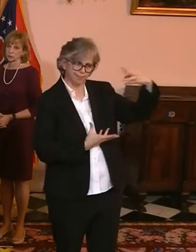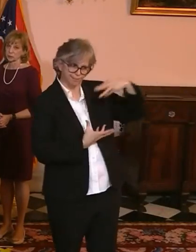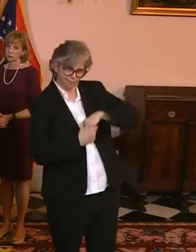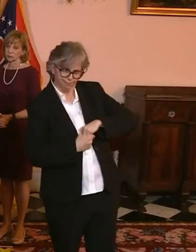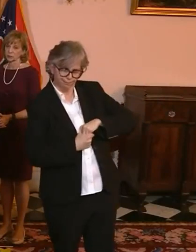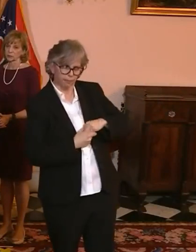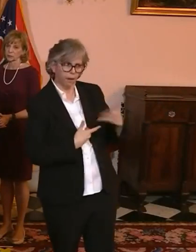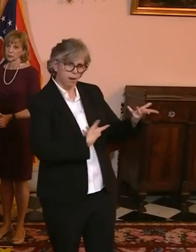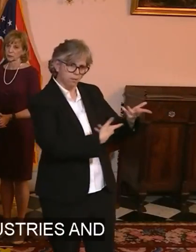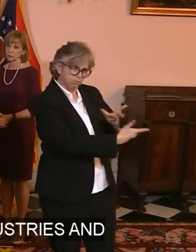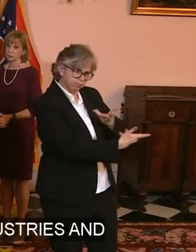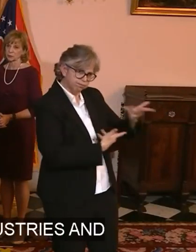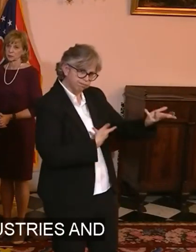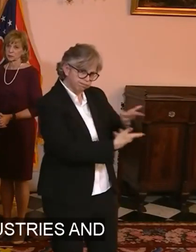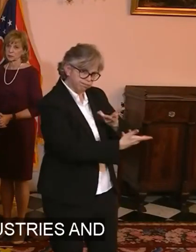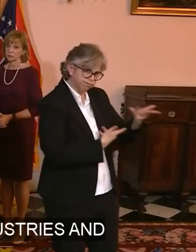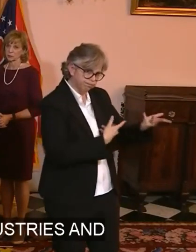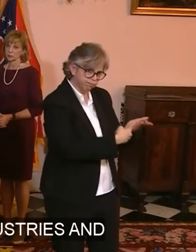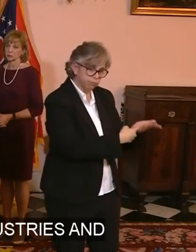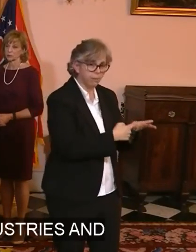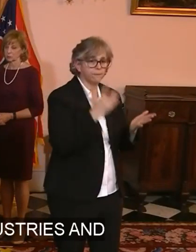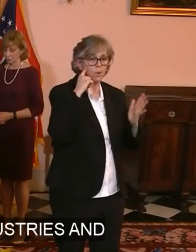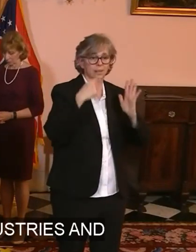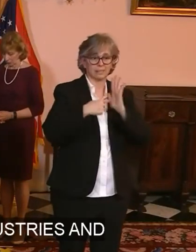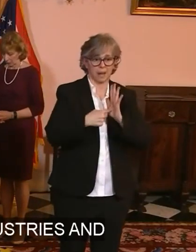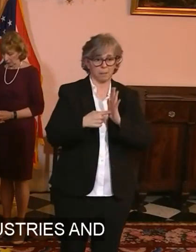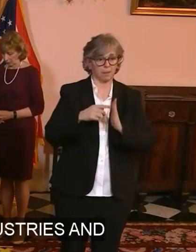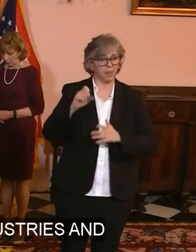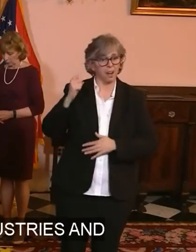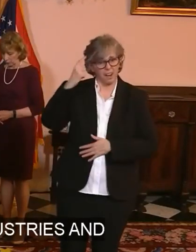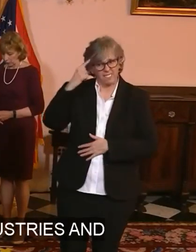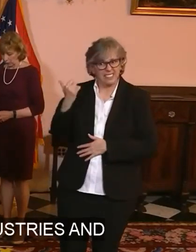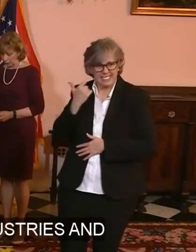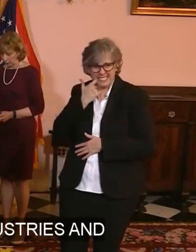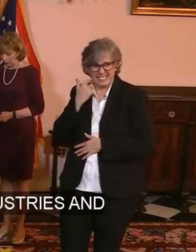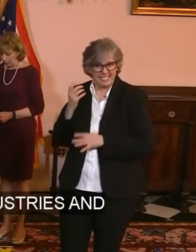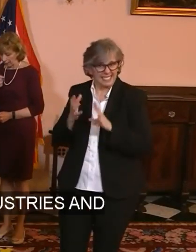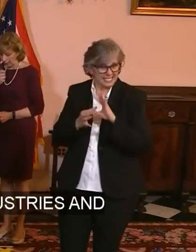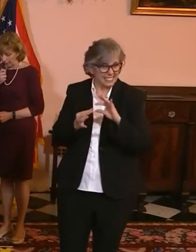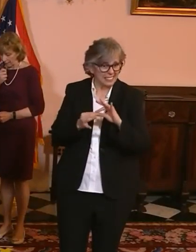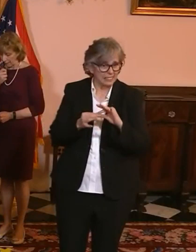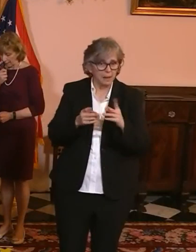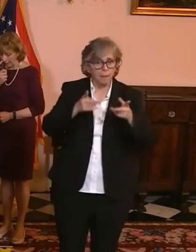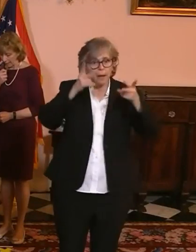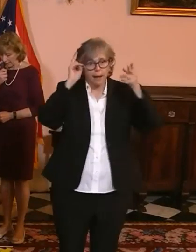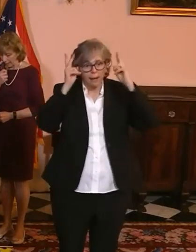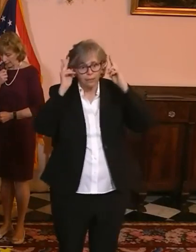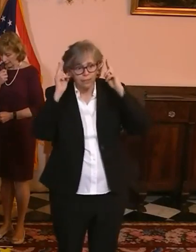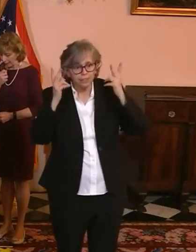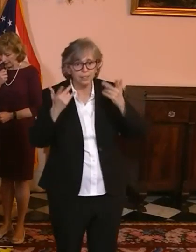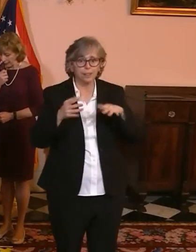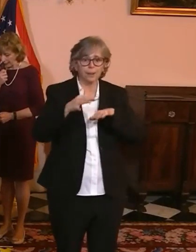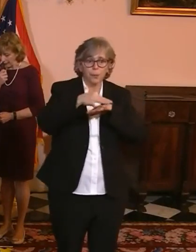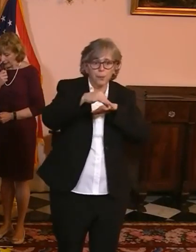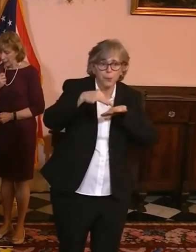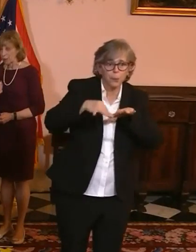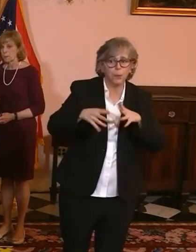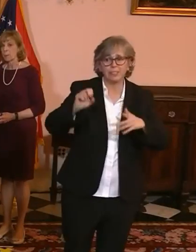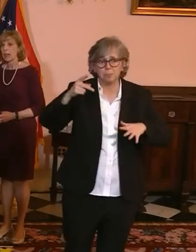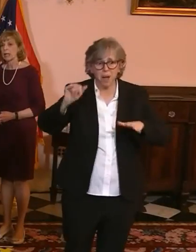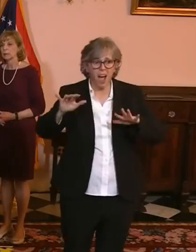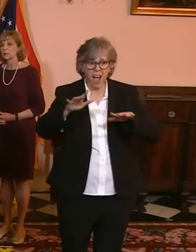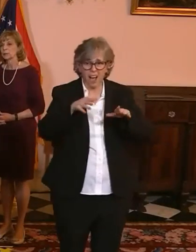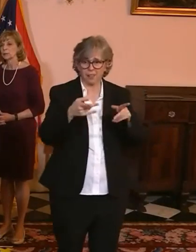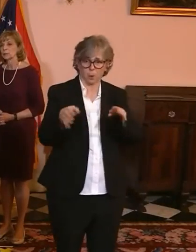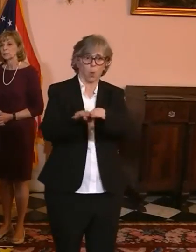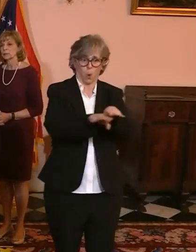governor announced the closing of salons and spas and the like today. We talk to these folks.